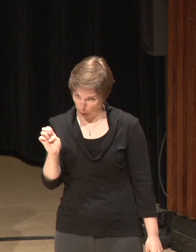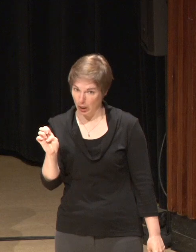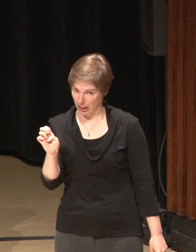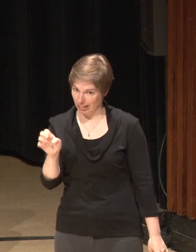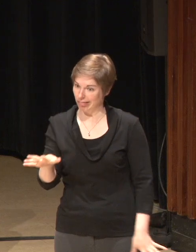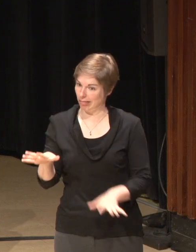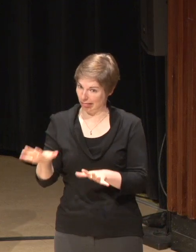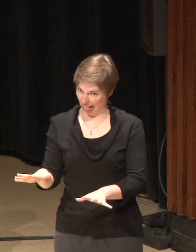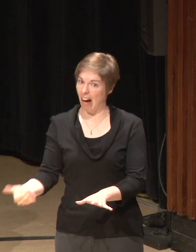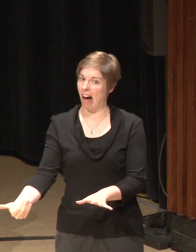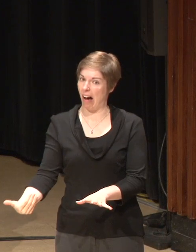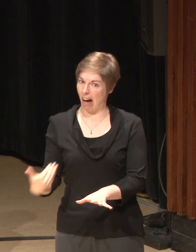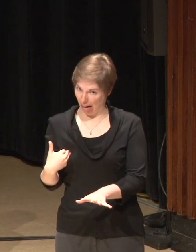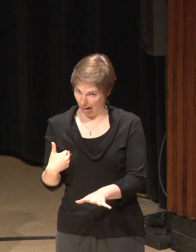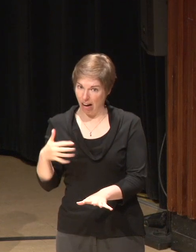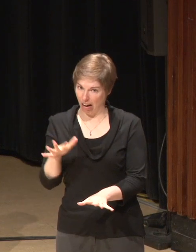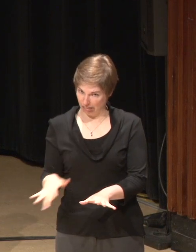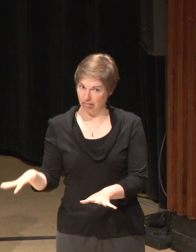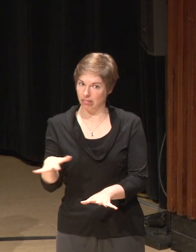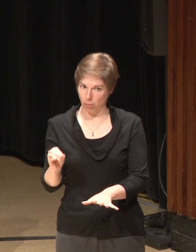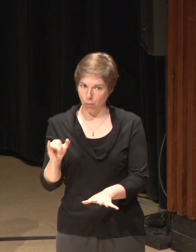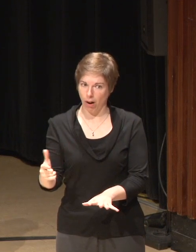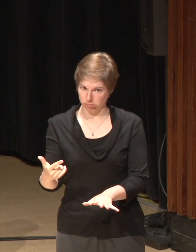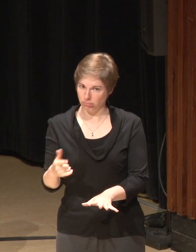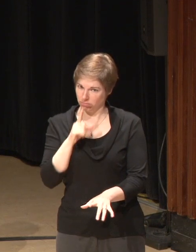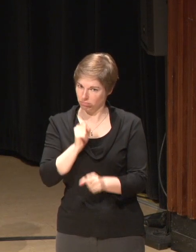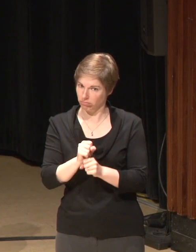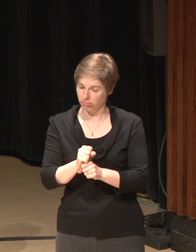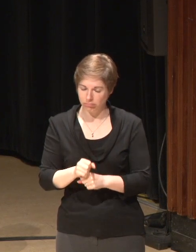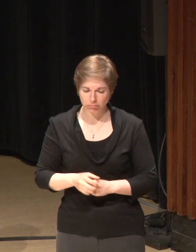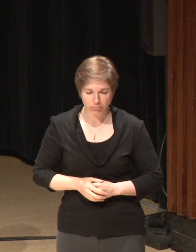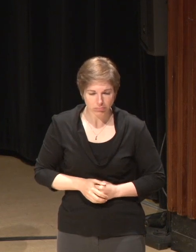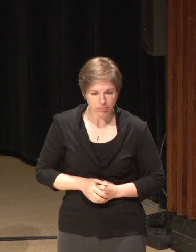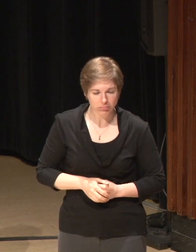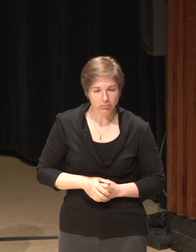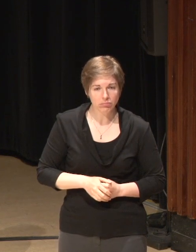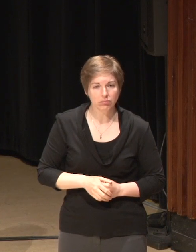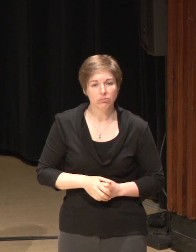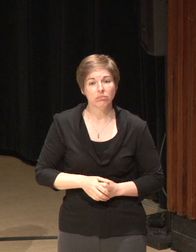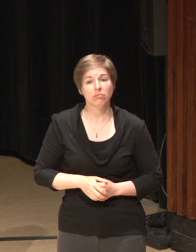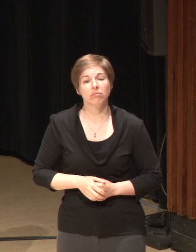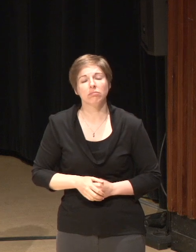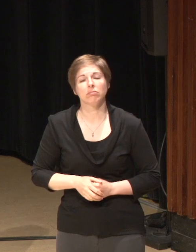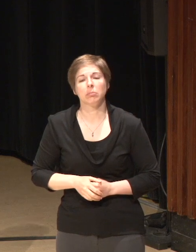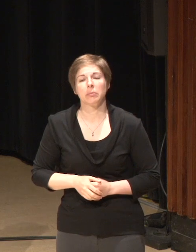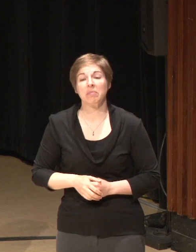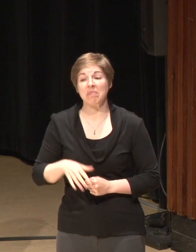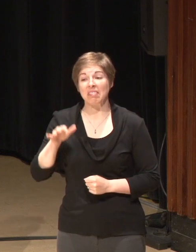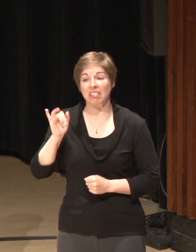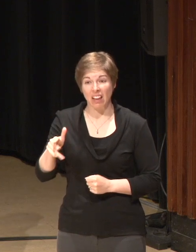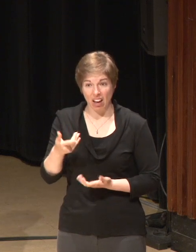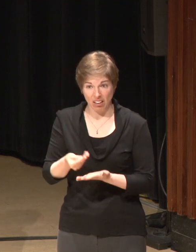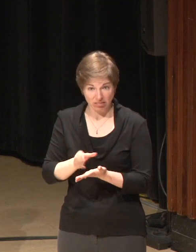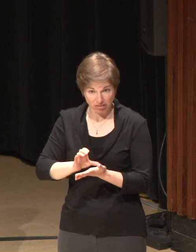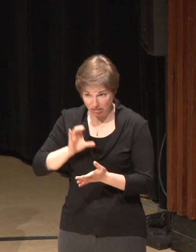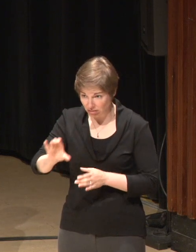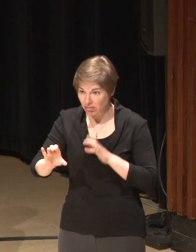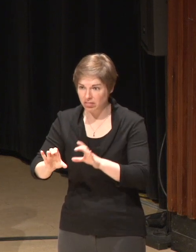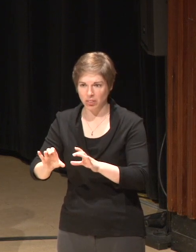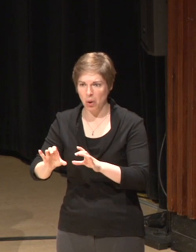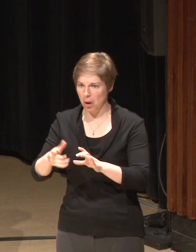That means jobs and economic activity of a magnitude that we have not seen in this province for many, many